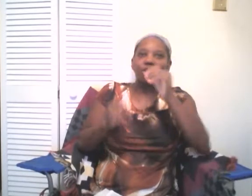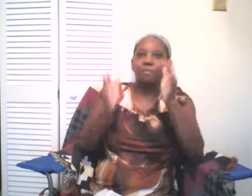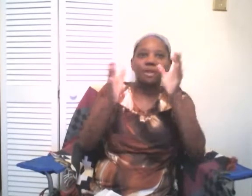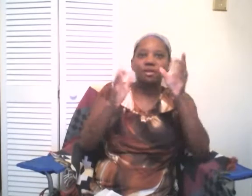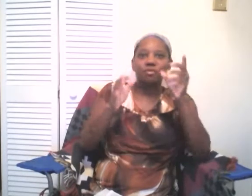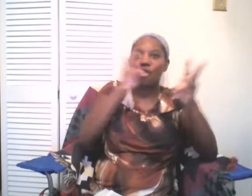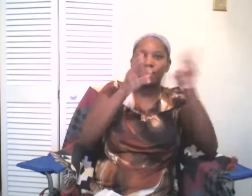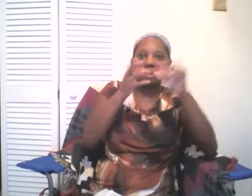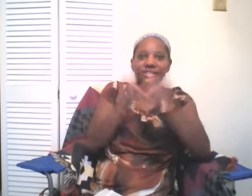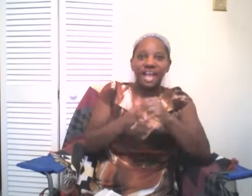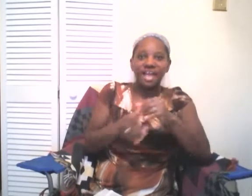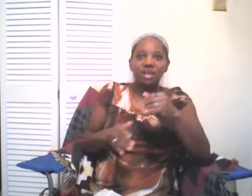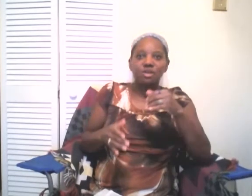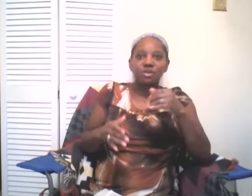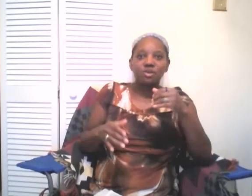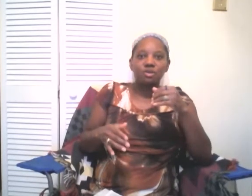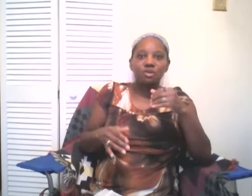to be worried about that.